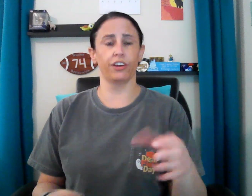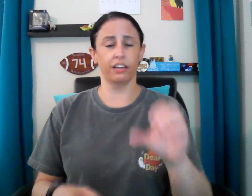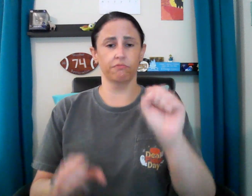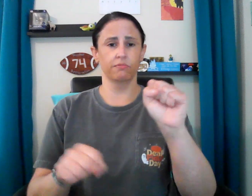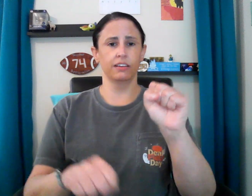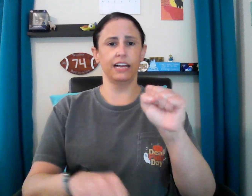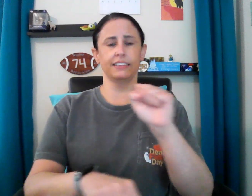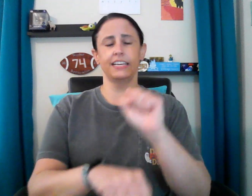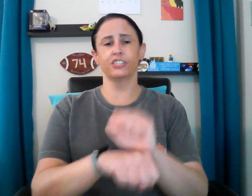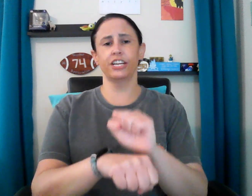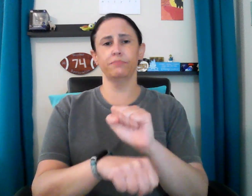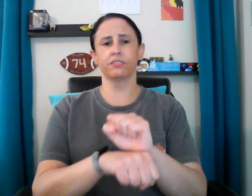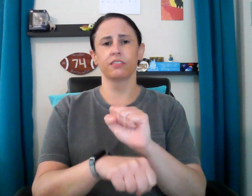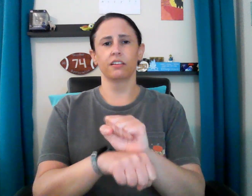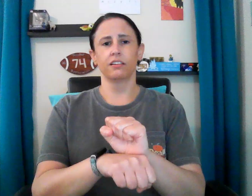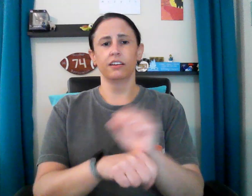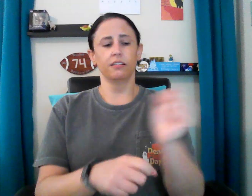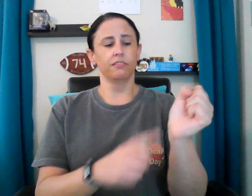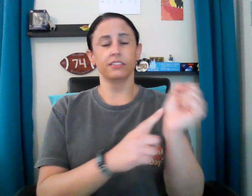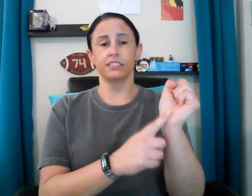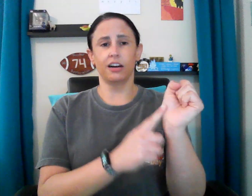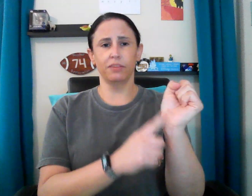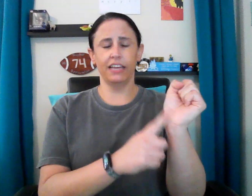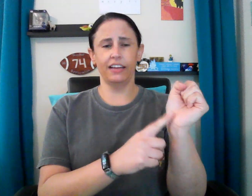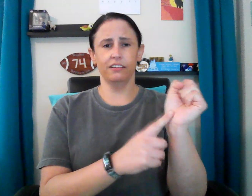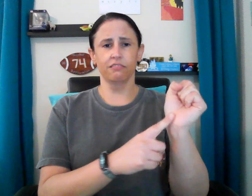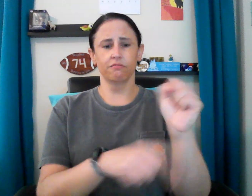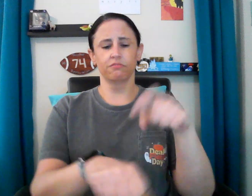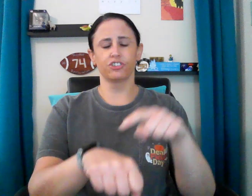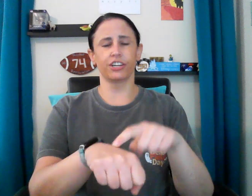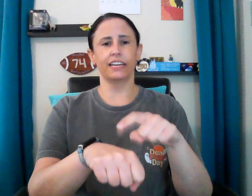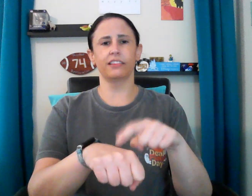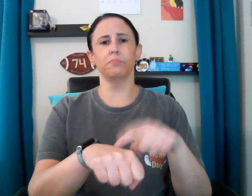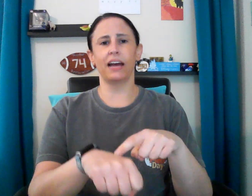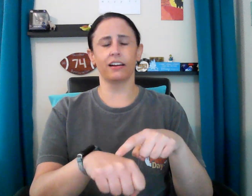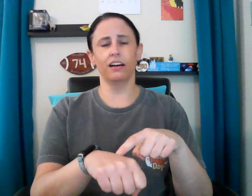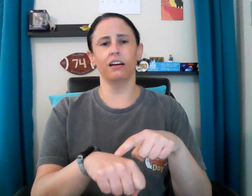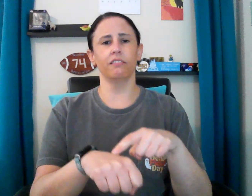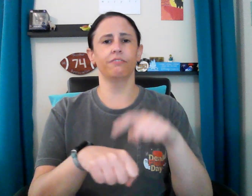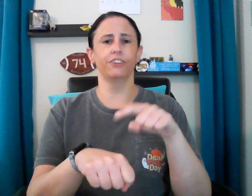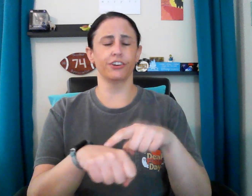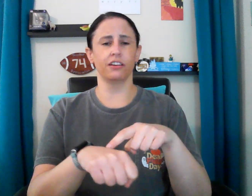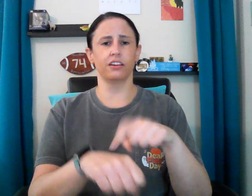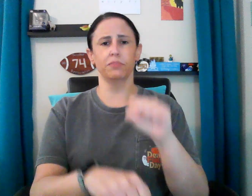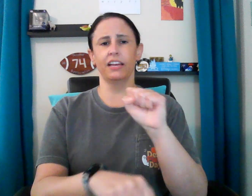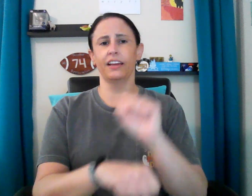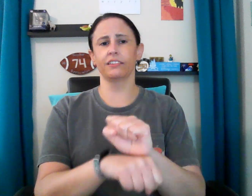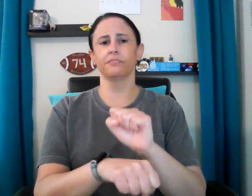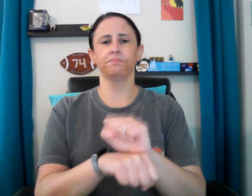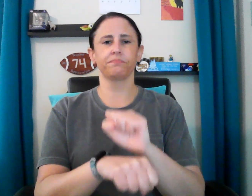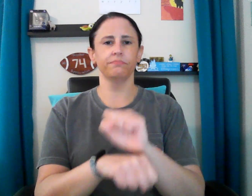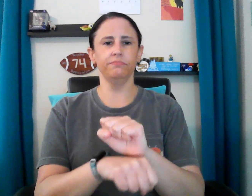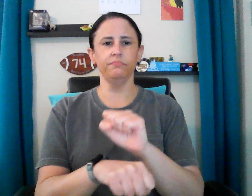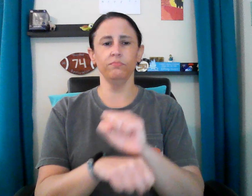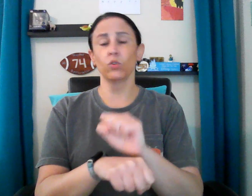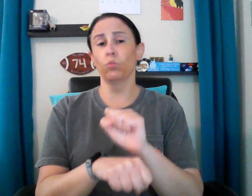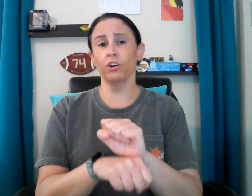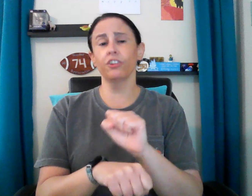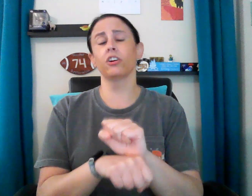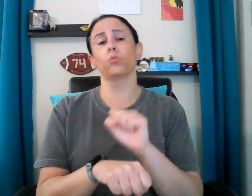working. S hand shapes. Dominant hand should hit the back of your non-dominant hand. Work or